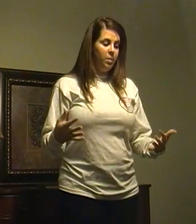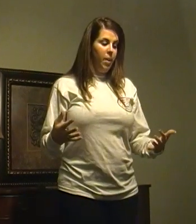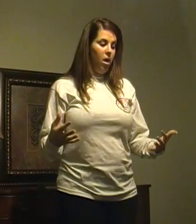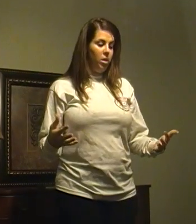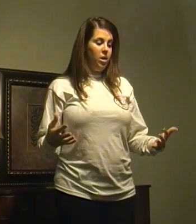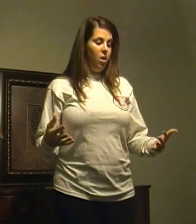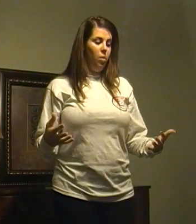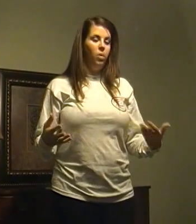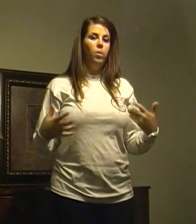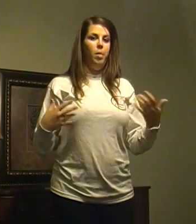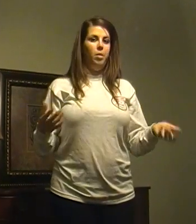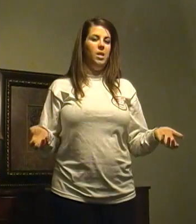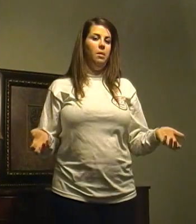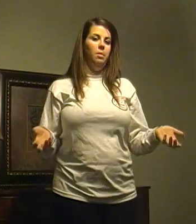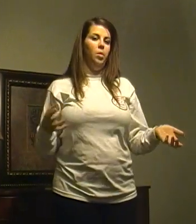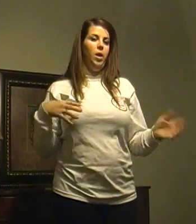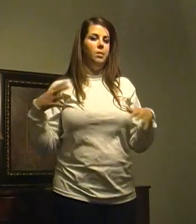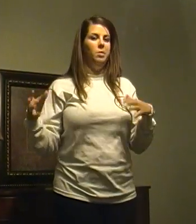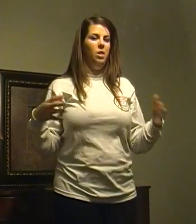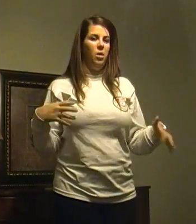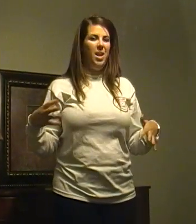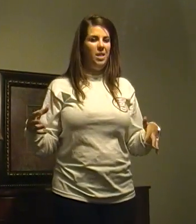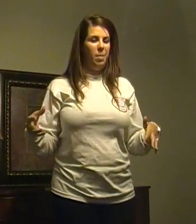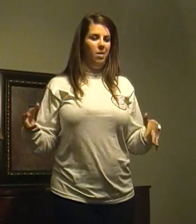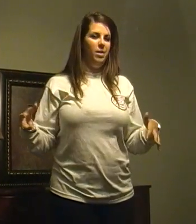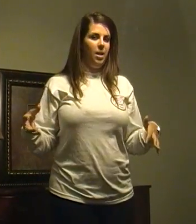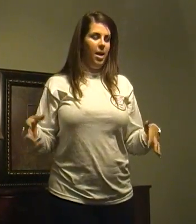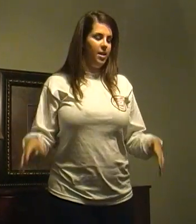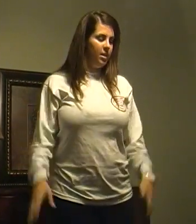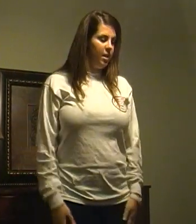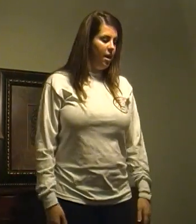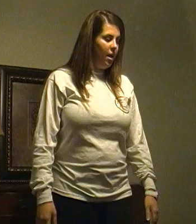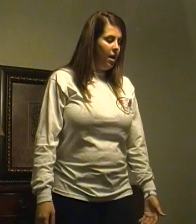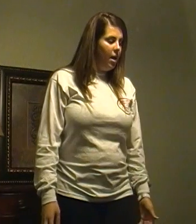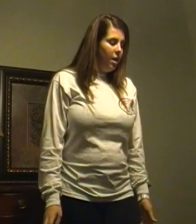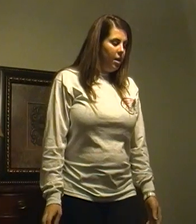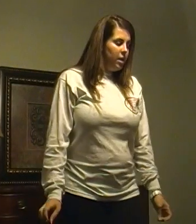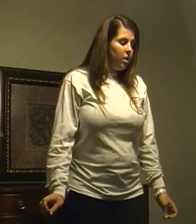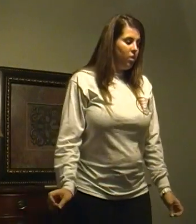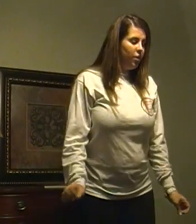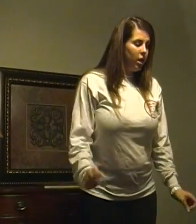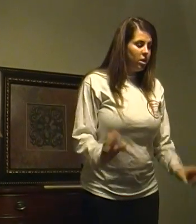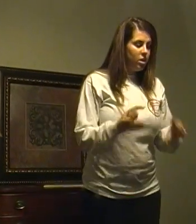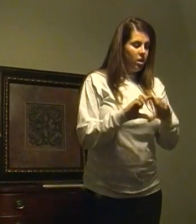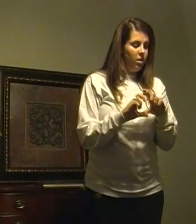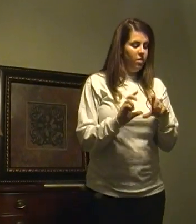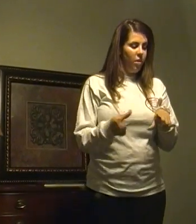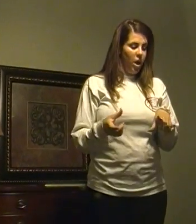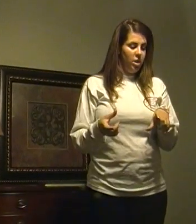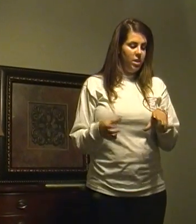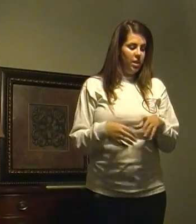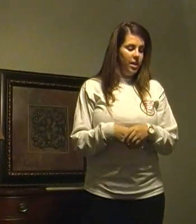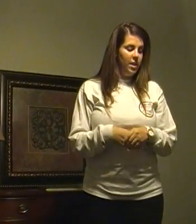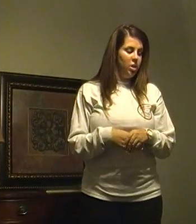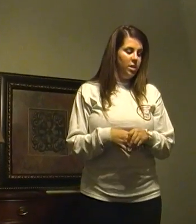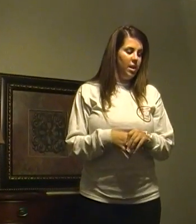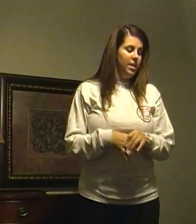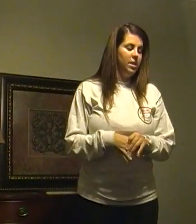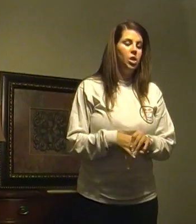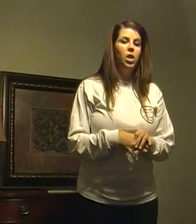signs, but also remember to keep them crisp. So a nice balance, I guess. So the first verse starts out, it says, "Could